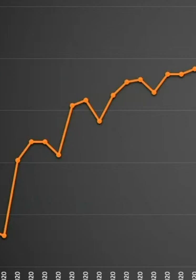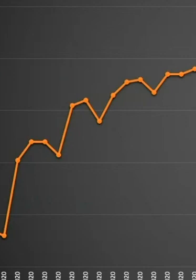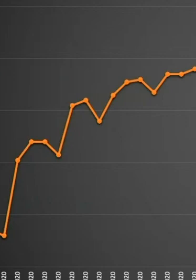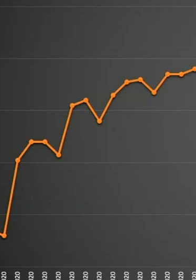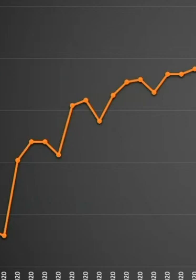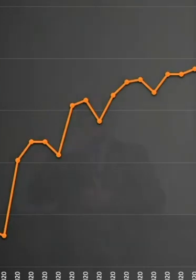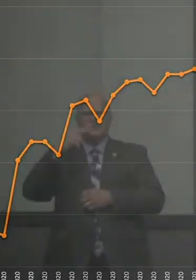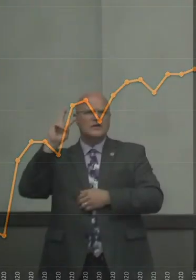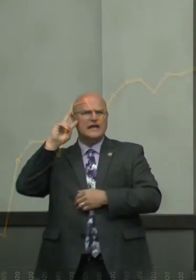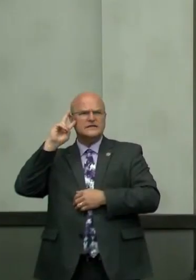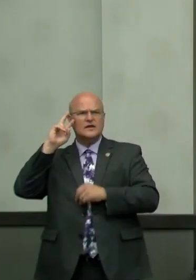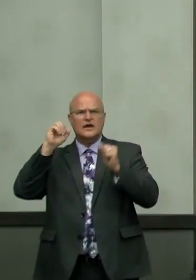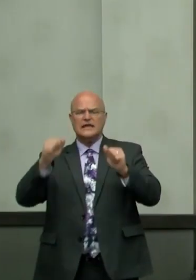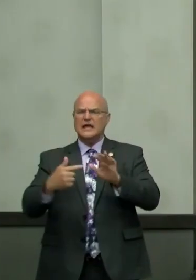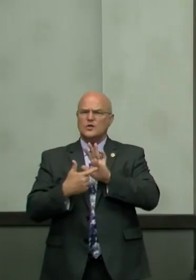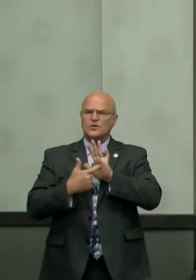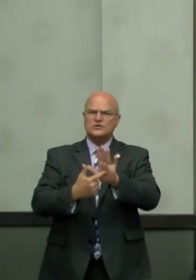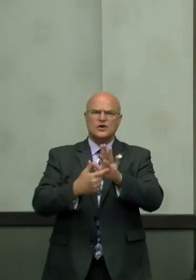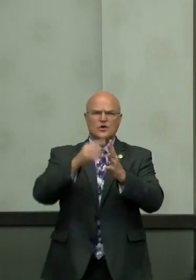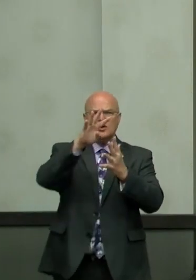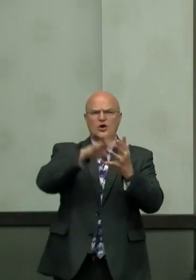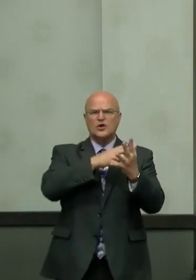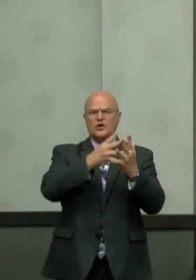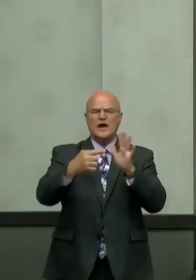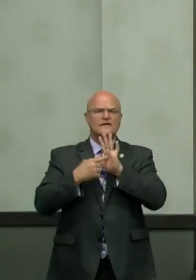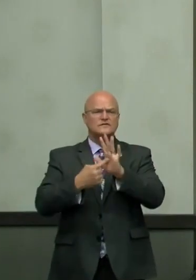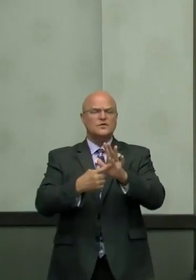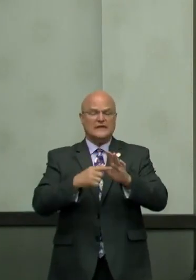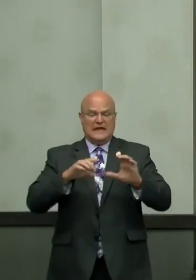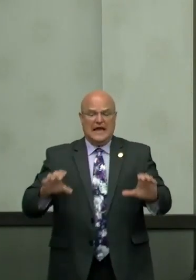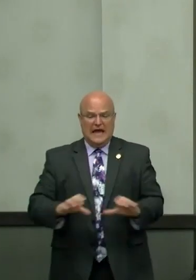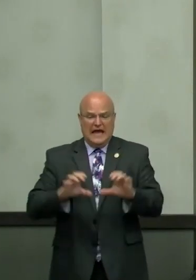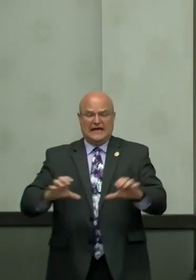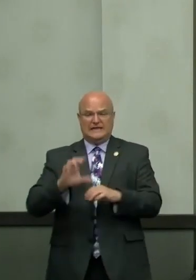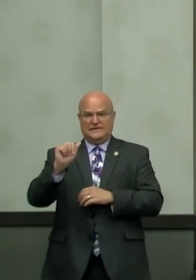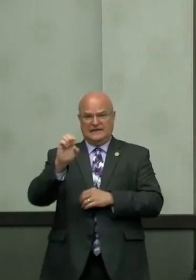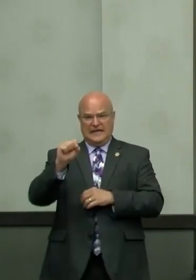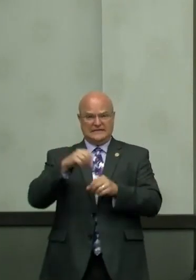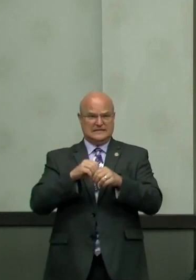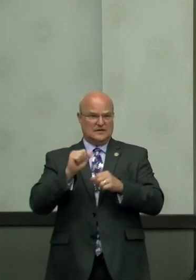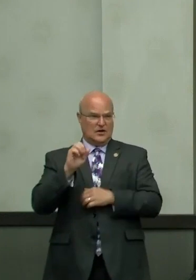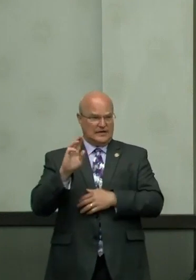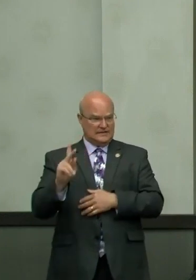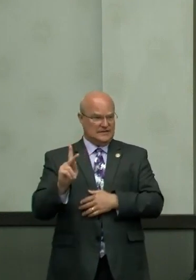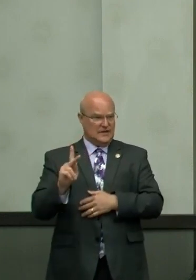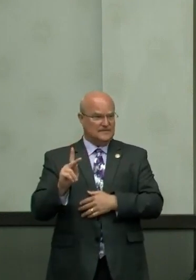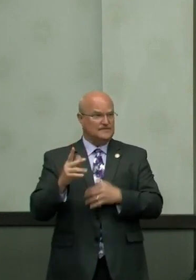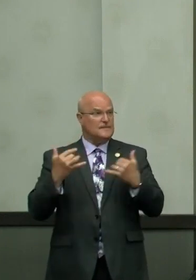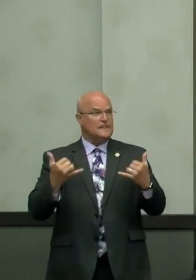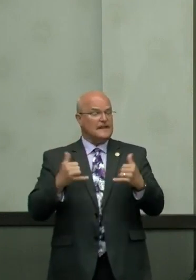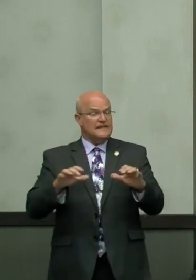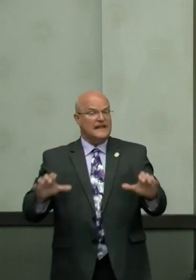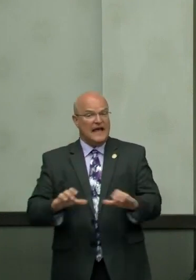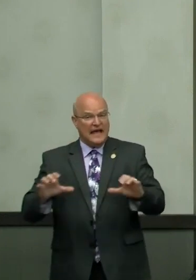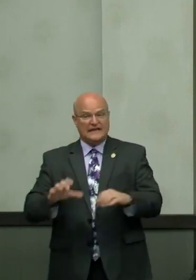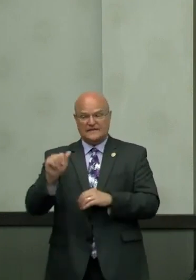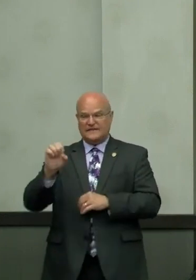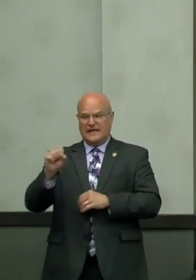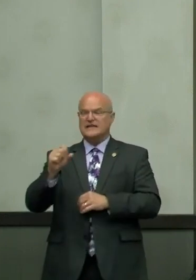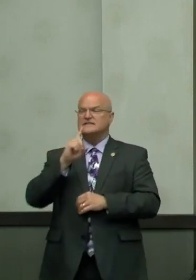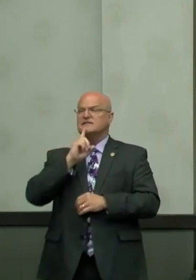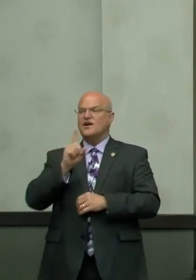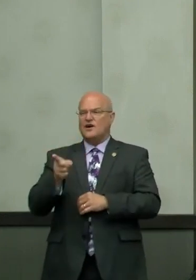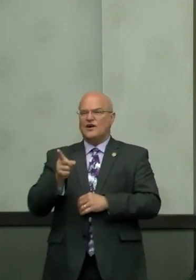days ago if we could ever show a graph showing the active cases in Arkansas. And now the active cases